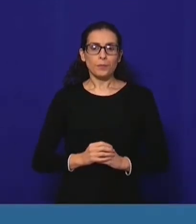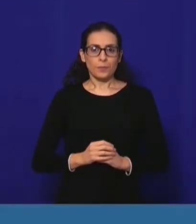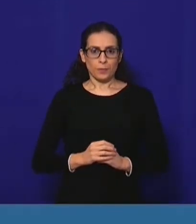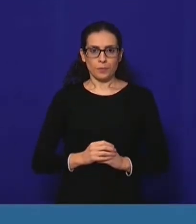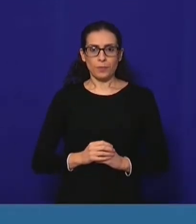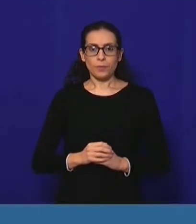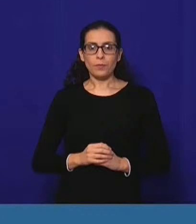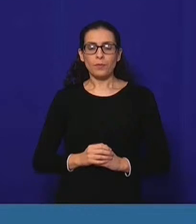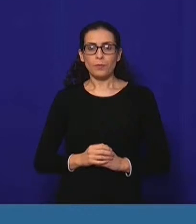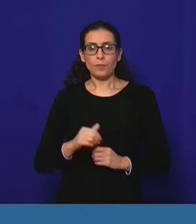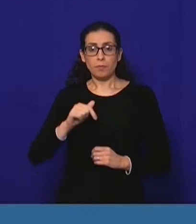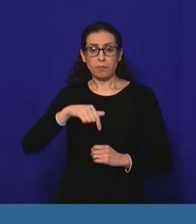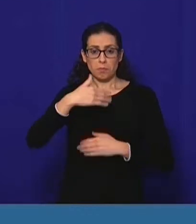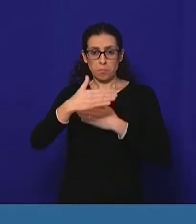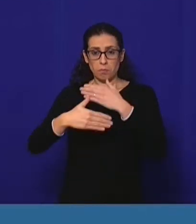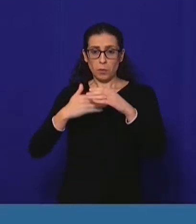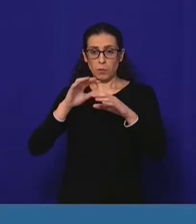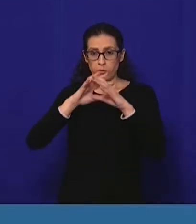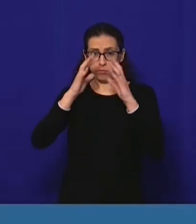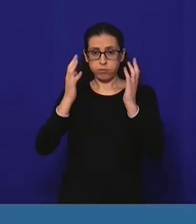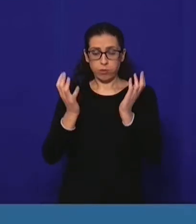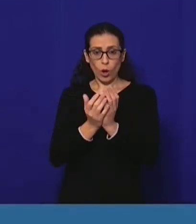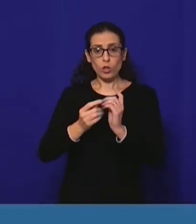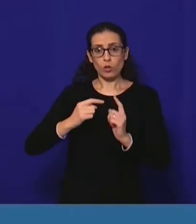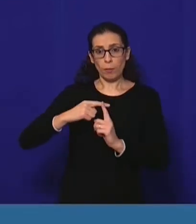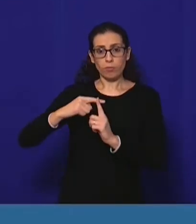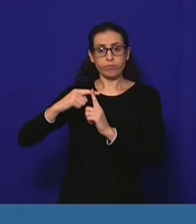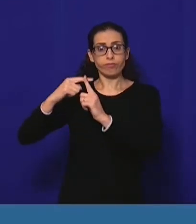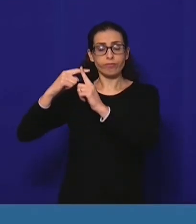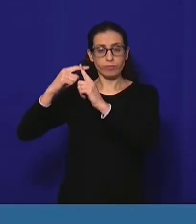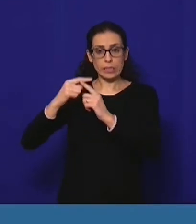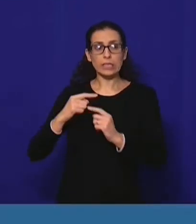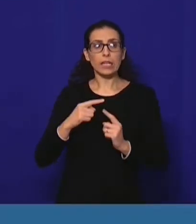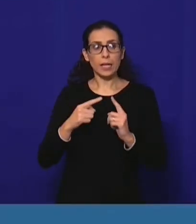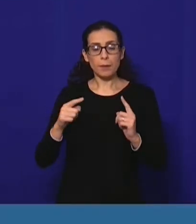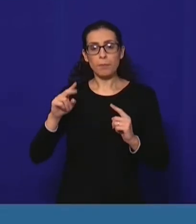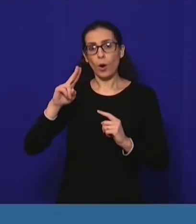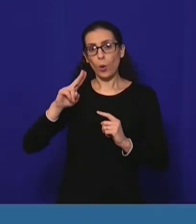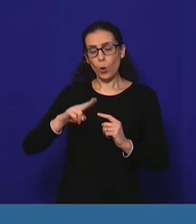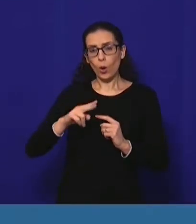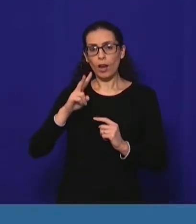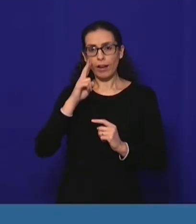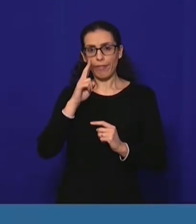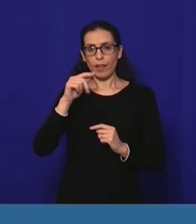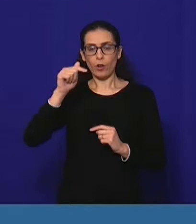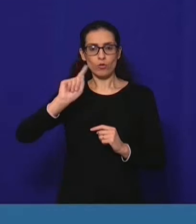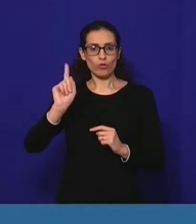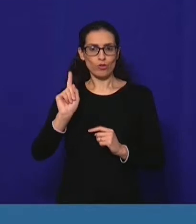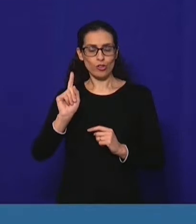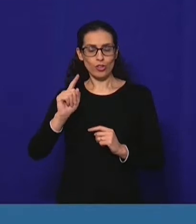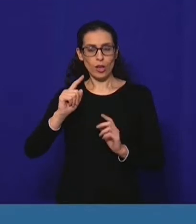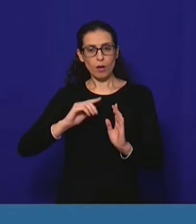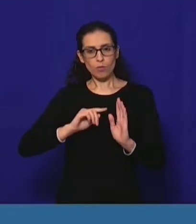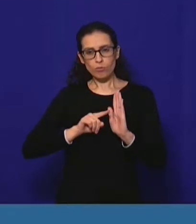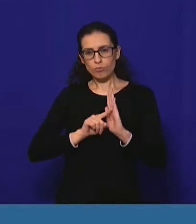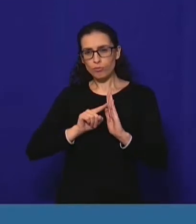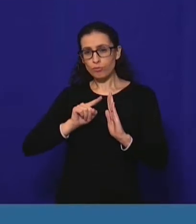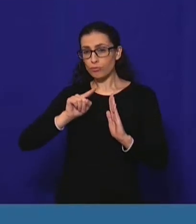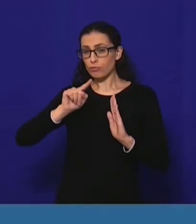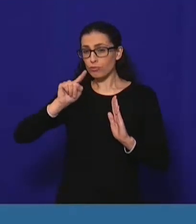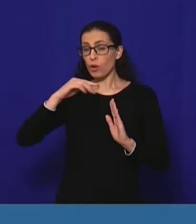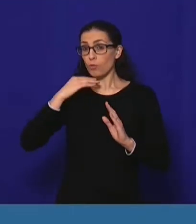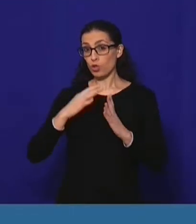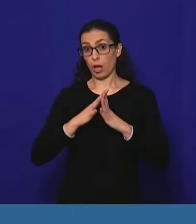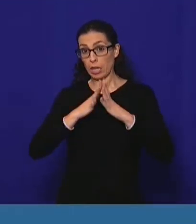Il-total ta' każijiet baqa' jiżdied, però bħalma qegħdin taraw ukoll il-trend li għandna ta' każijiet ilha l fuq m'għadix daqshekk